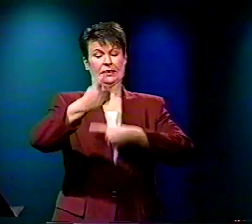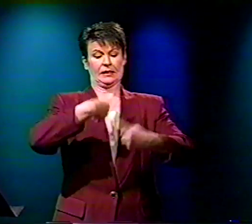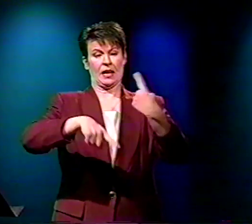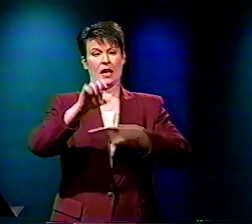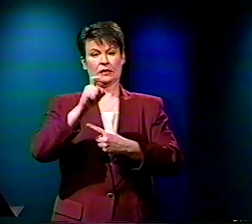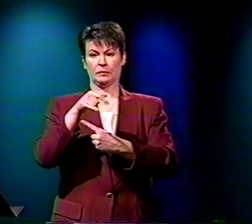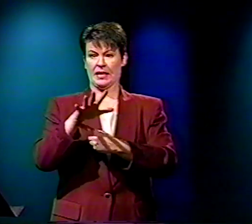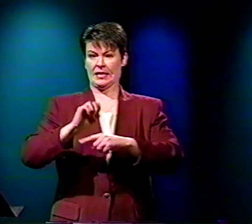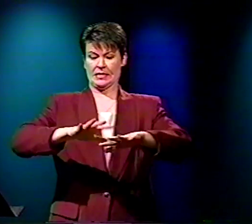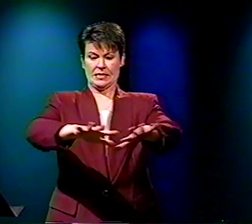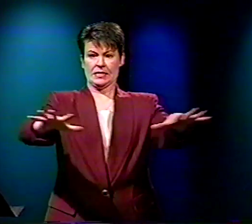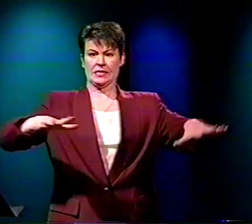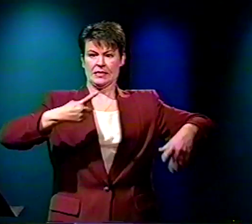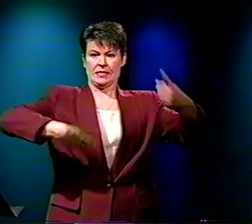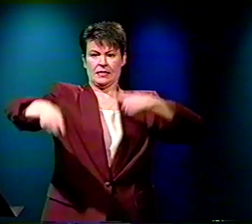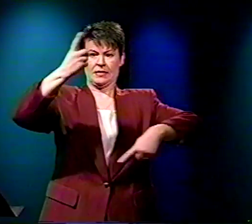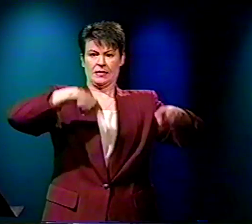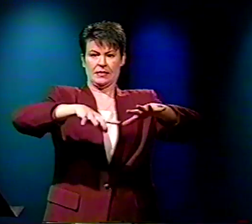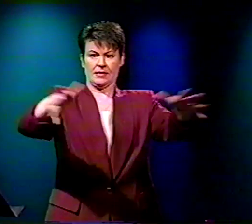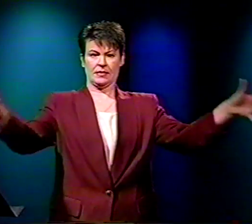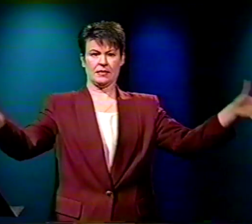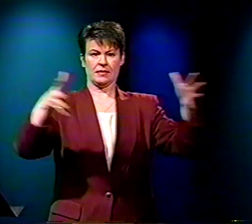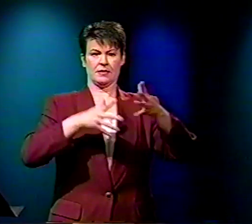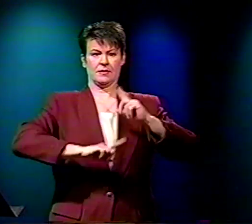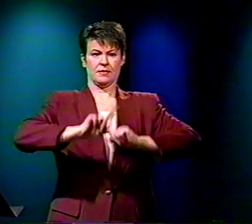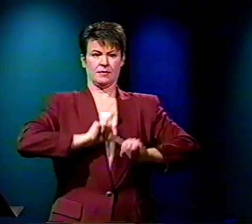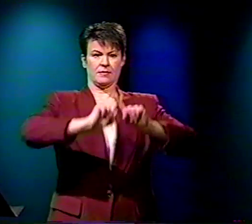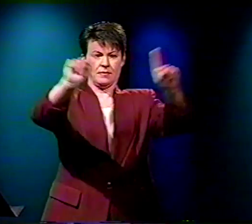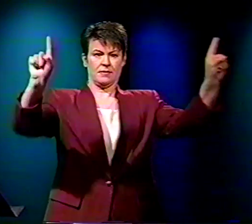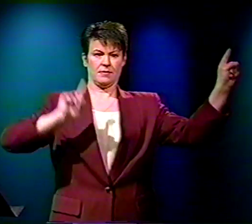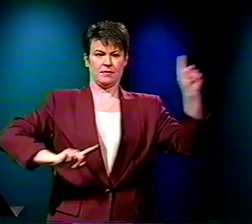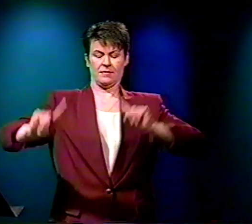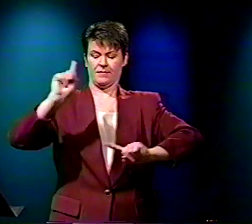reinforce oppression. The signing space that we use.